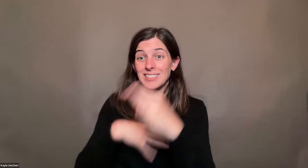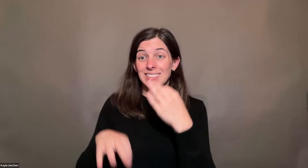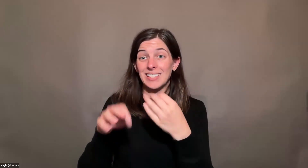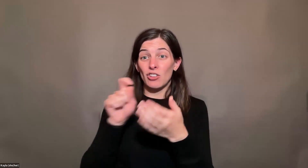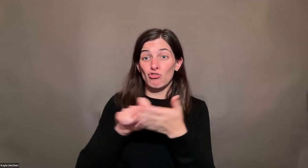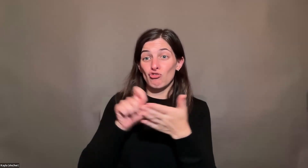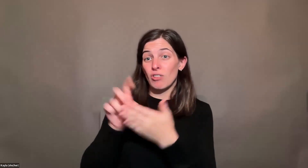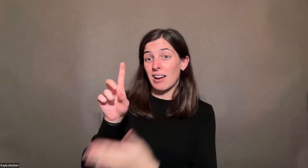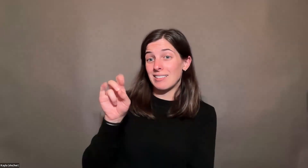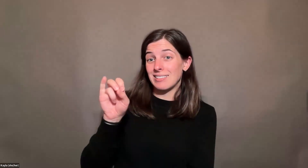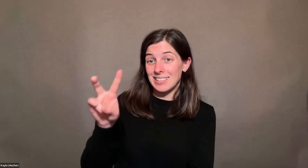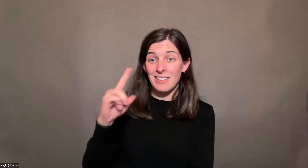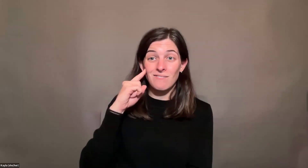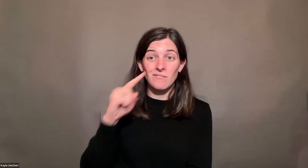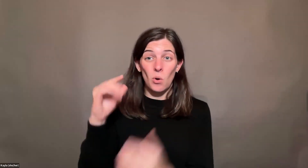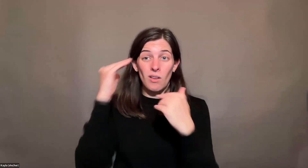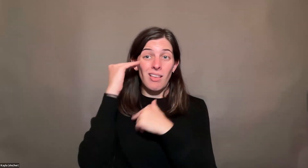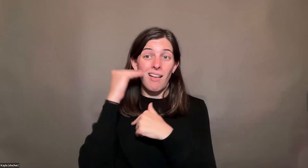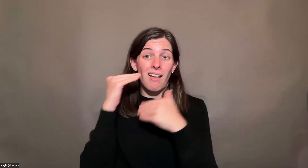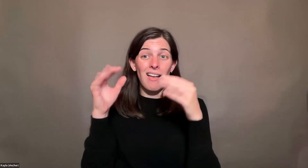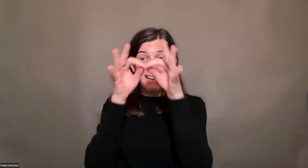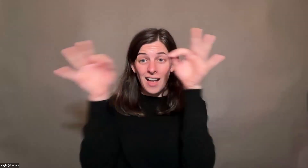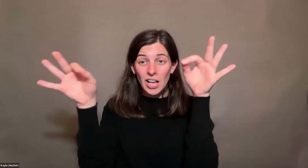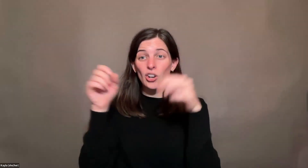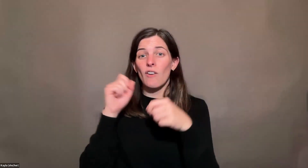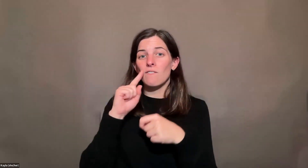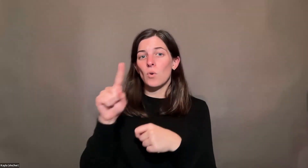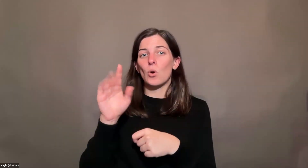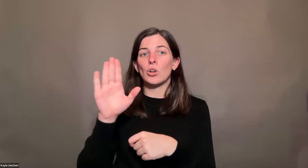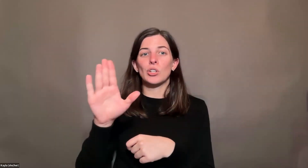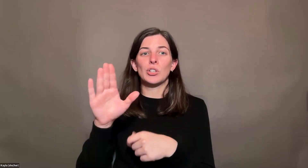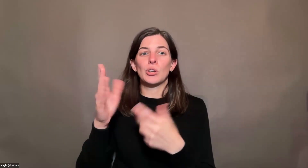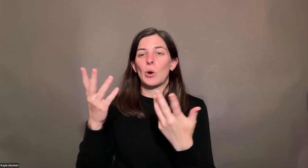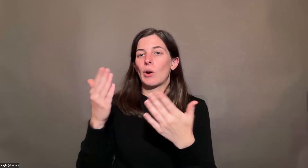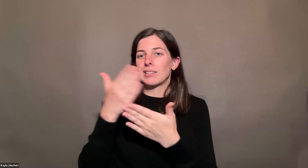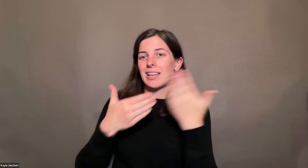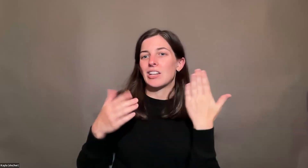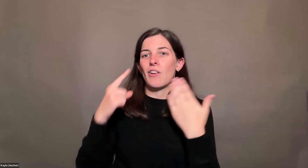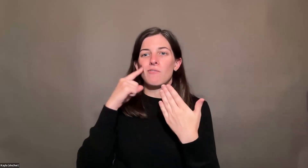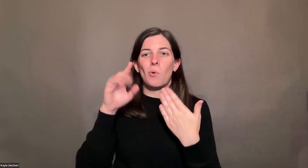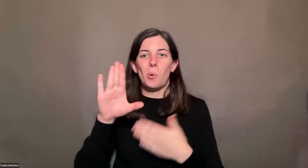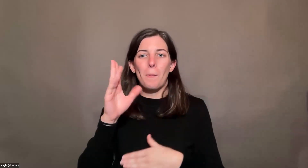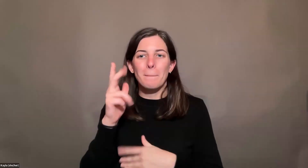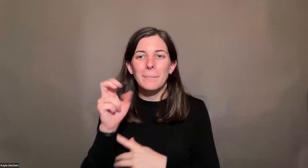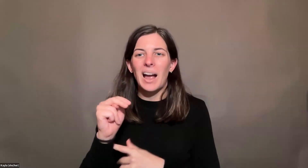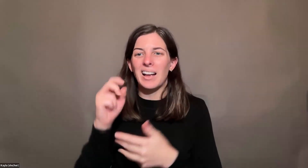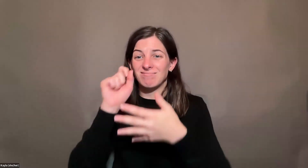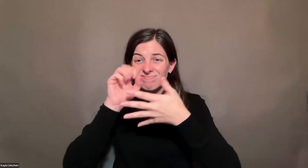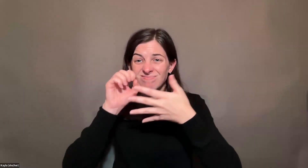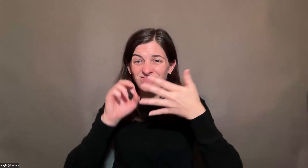header, writing div for your navigation, writing div for your button, then you can actually think